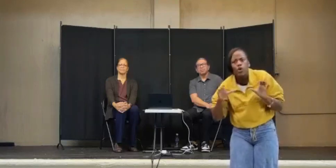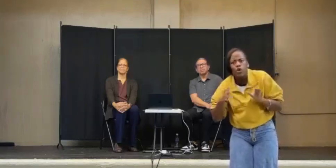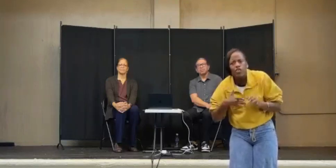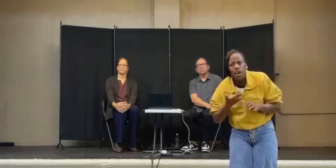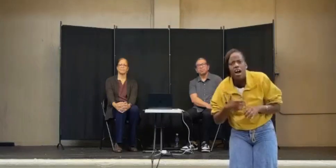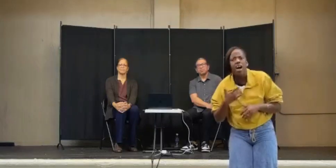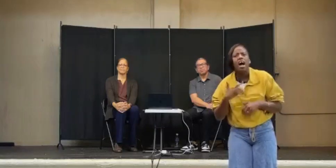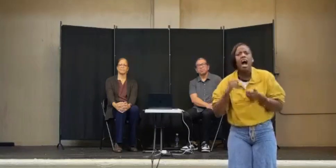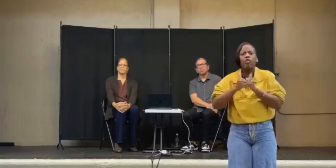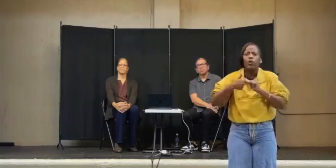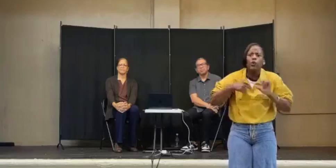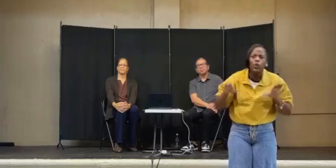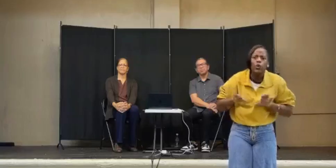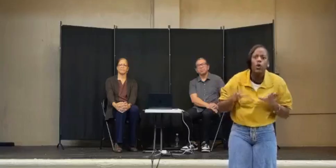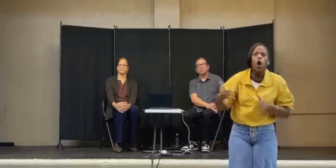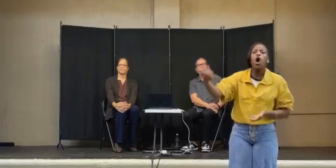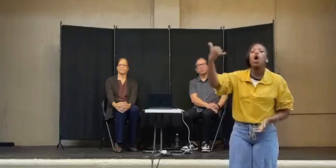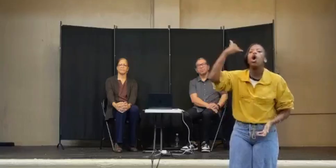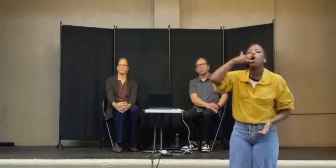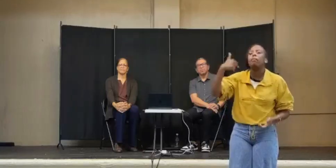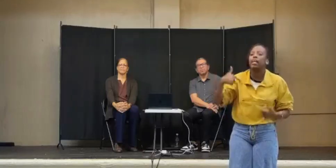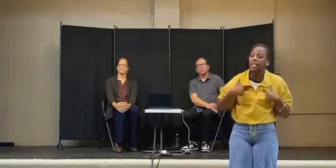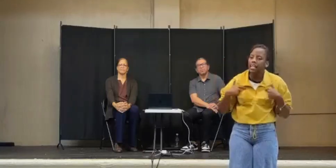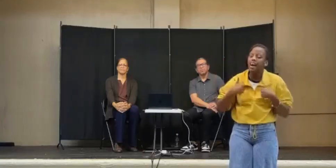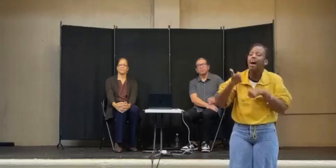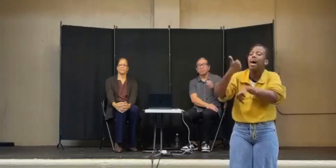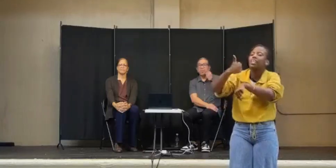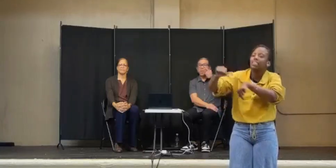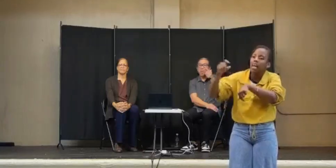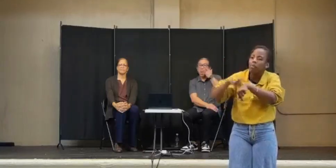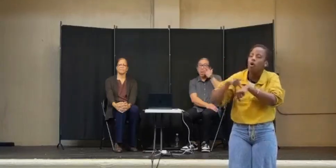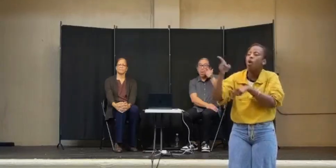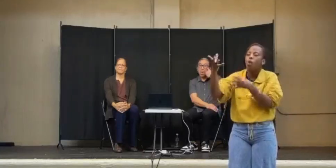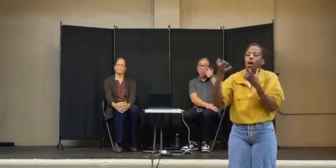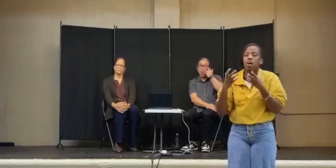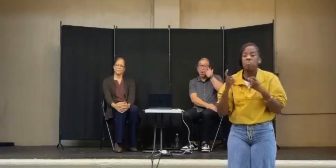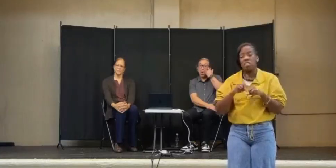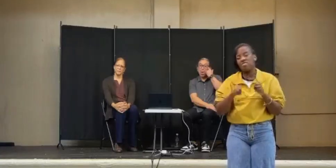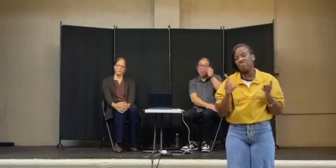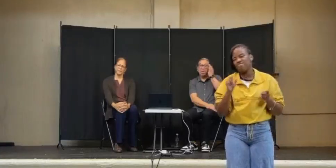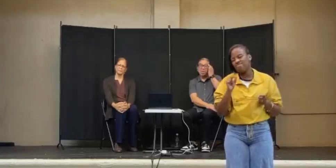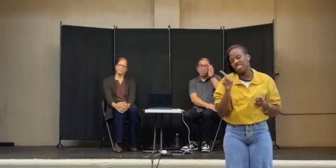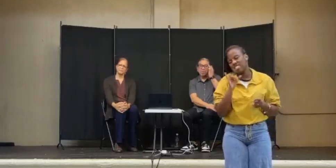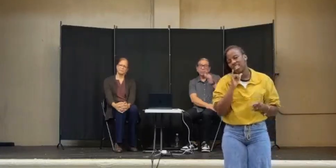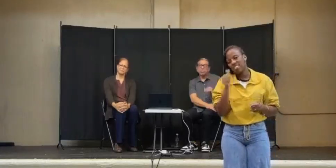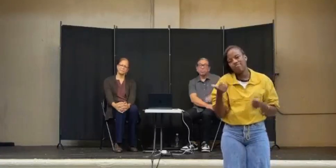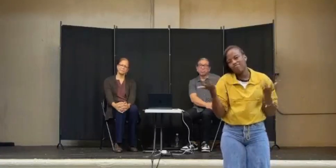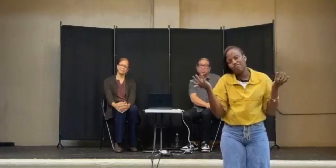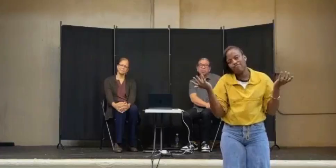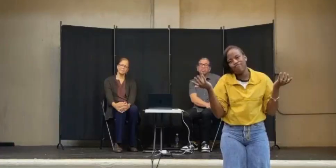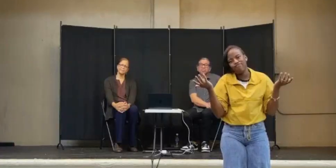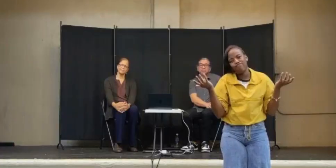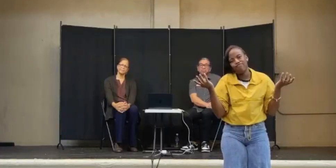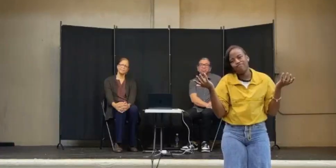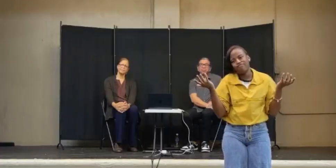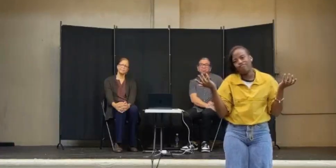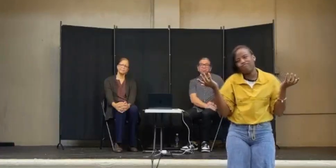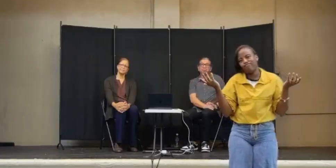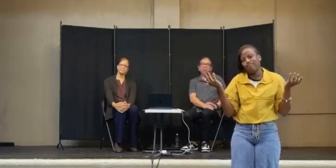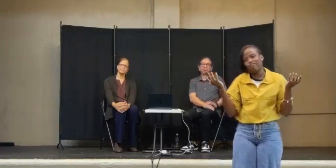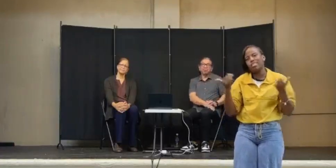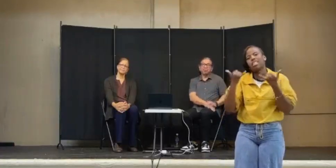You know, they would never ask me, how are you feeling? How are you doing? They didn't call me anytime. They just